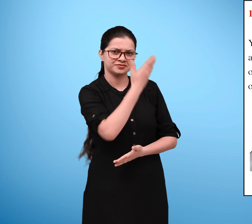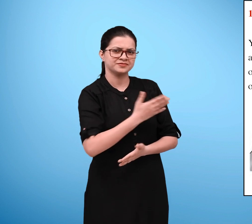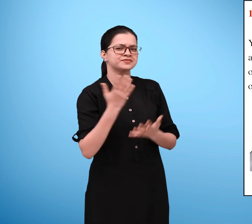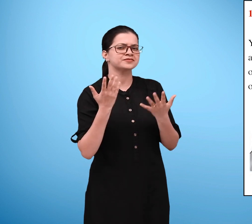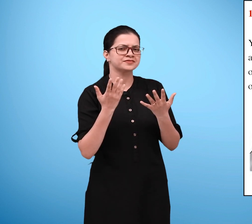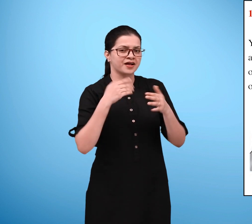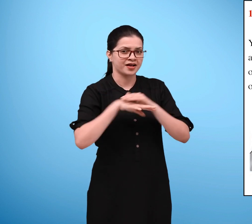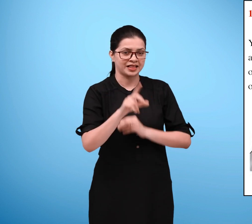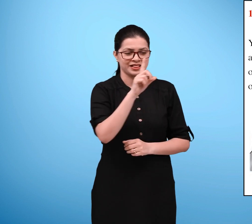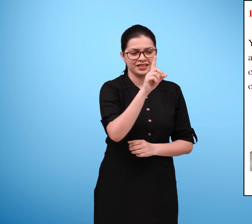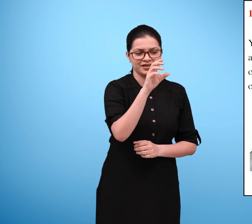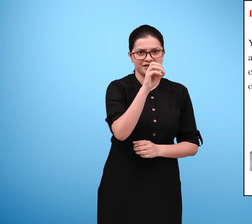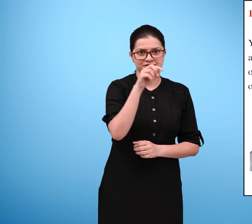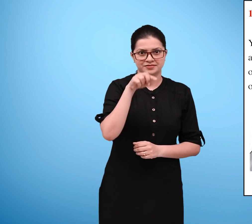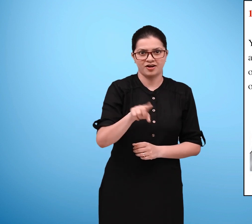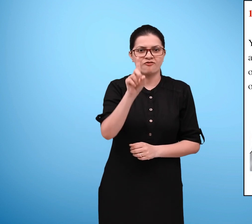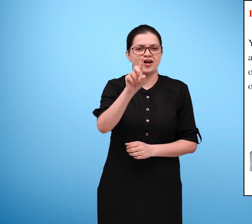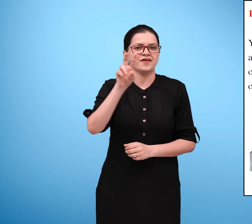Figure 10.12.